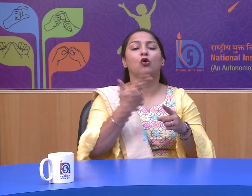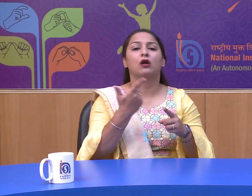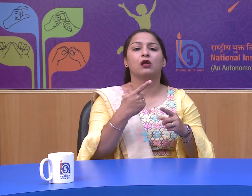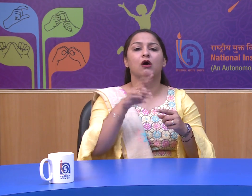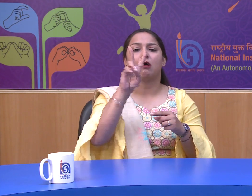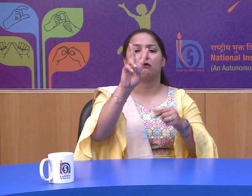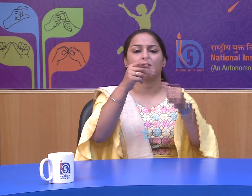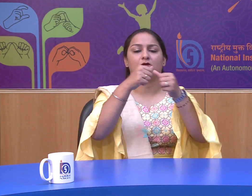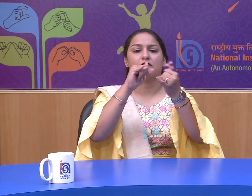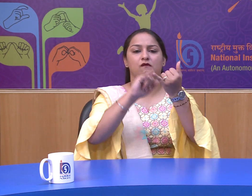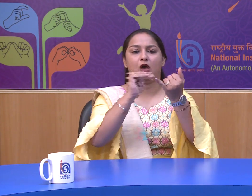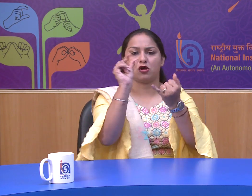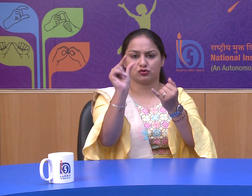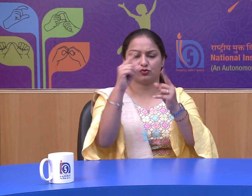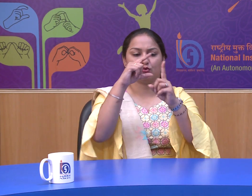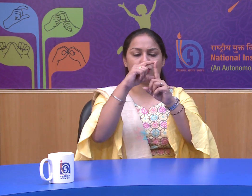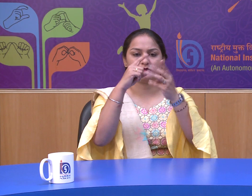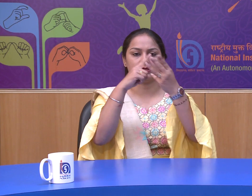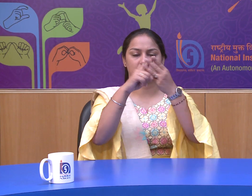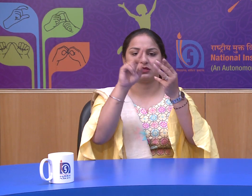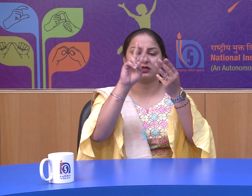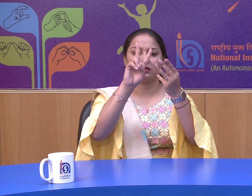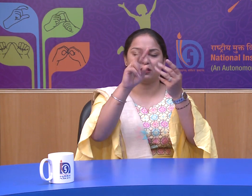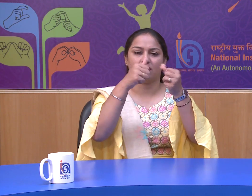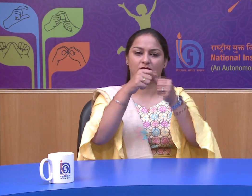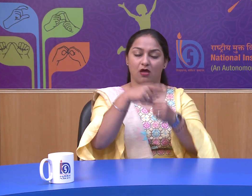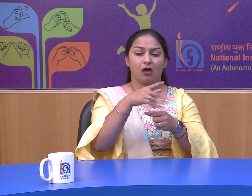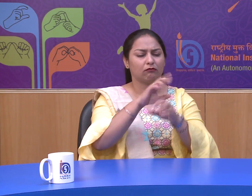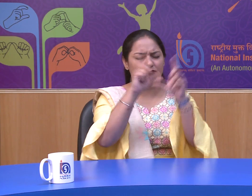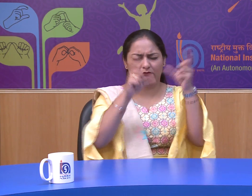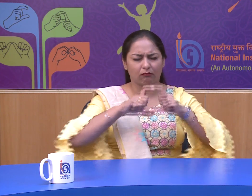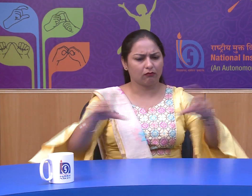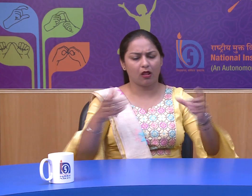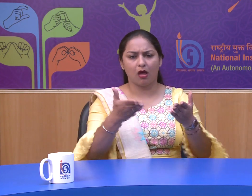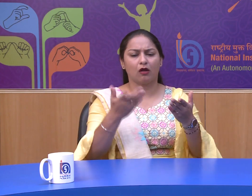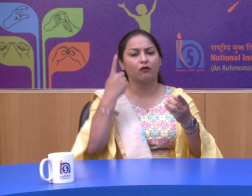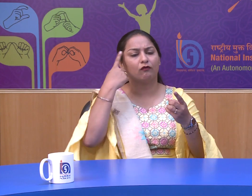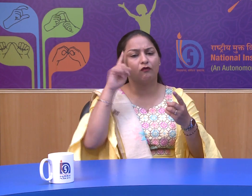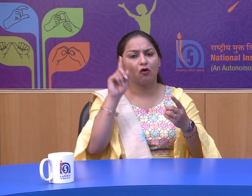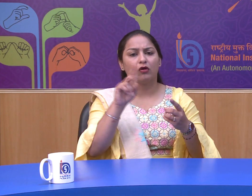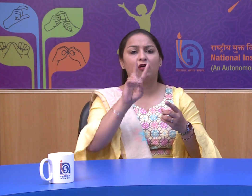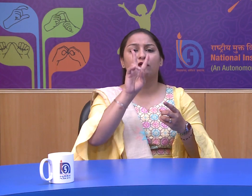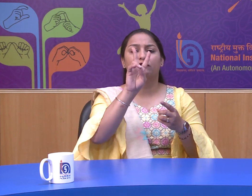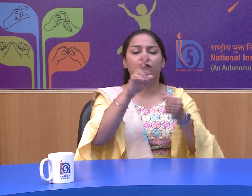which is a clear indication of Vaishnav faith.